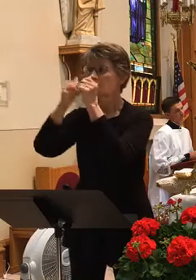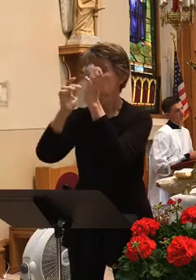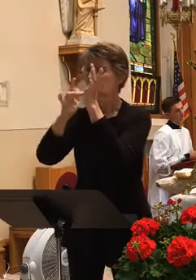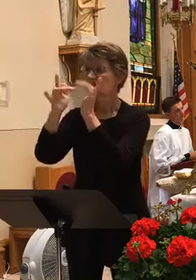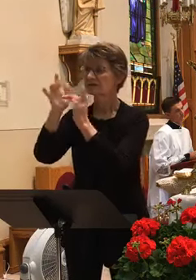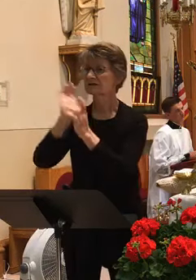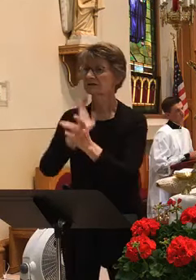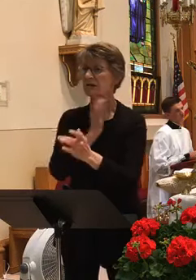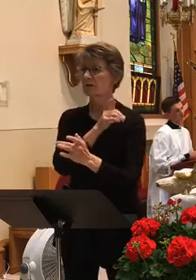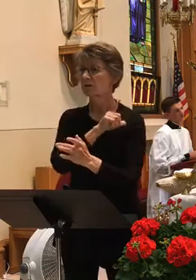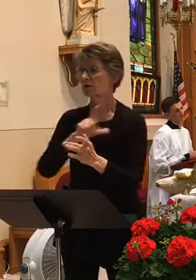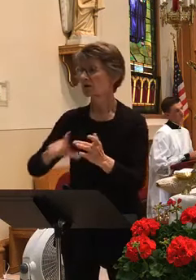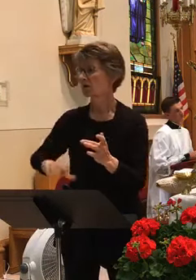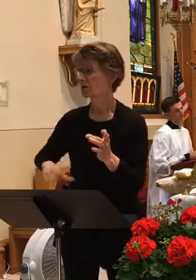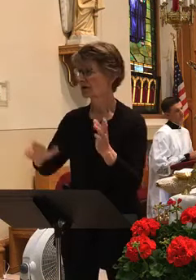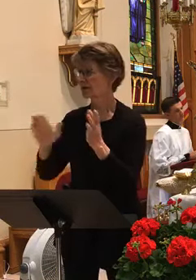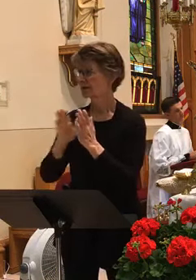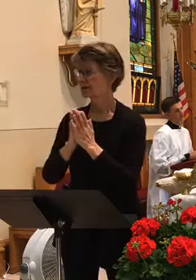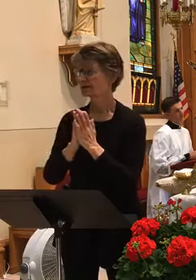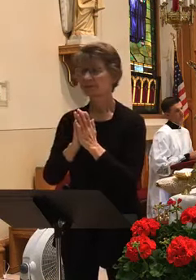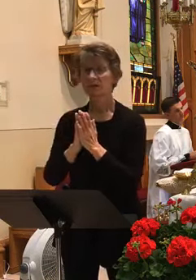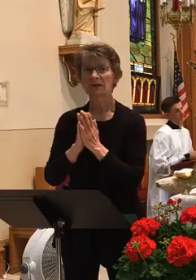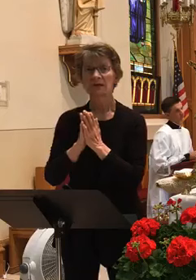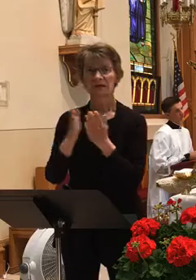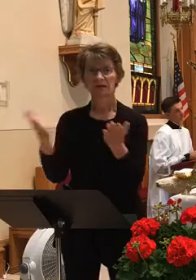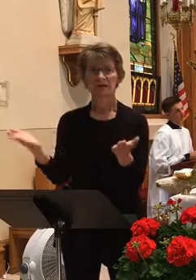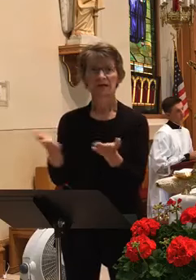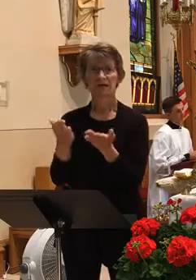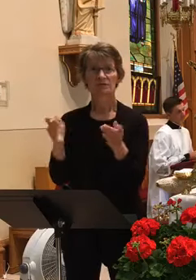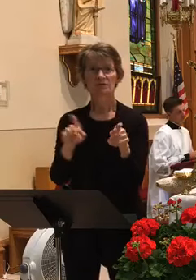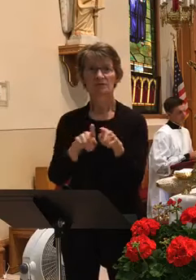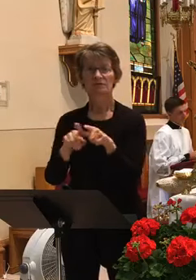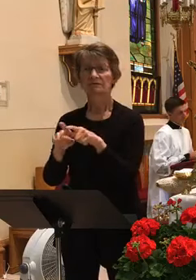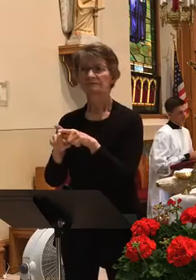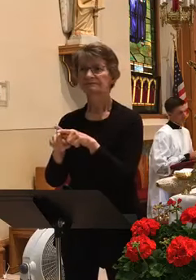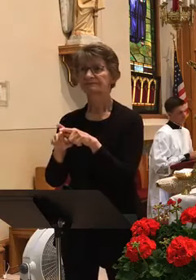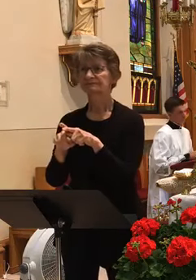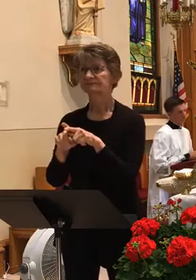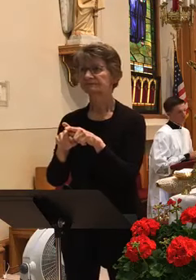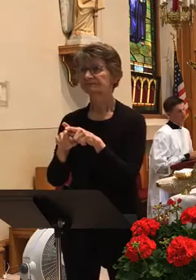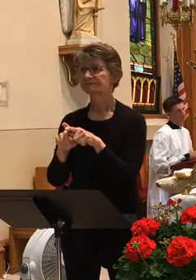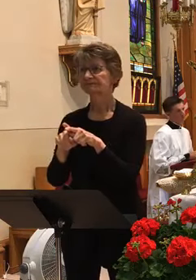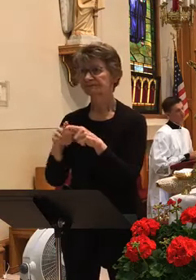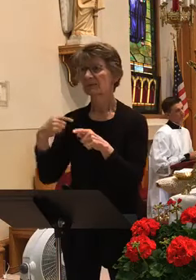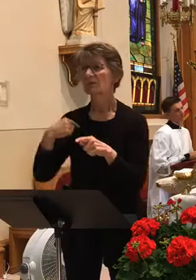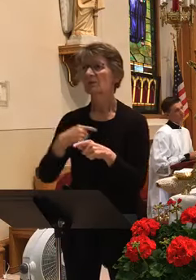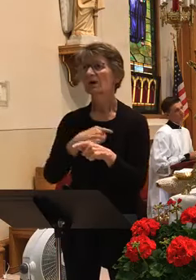Lord. Amen. To us also, your servants, who? Those sinners.